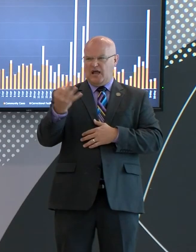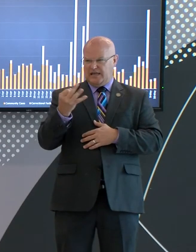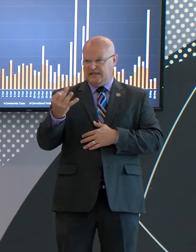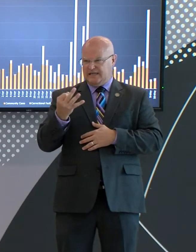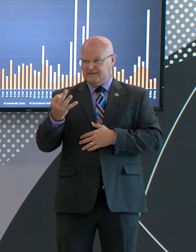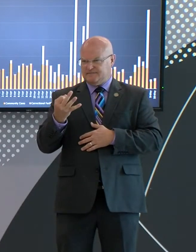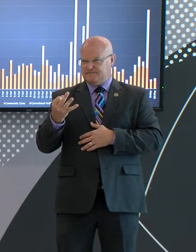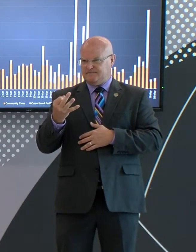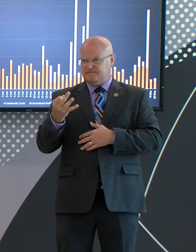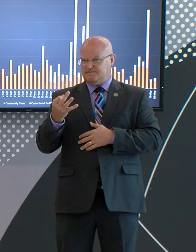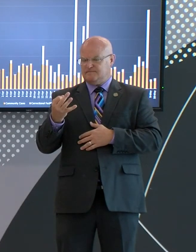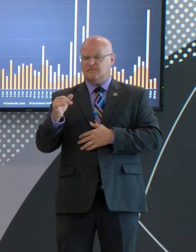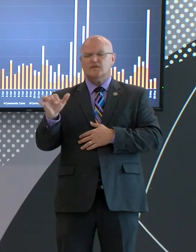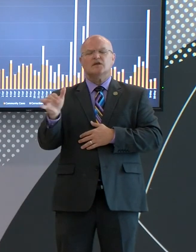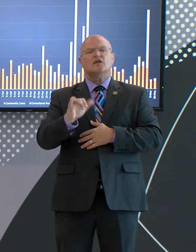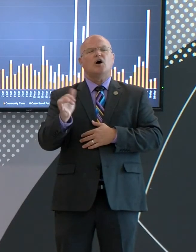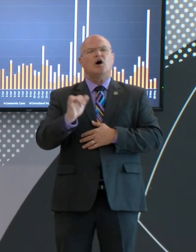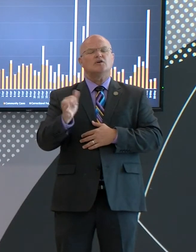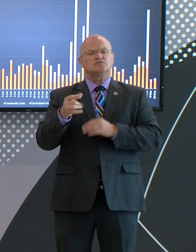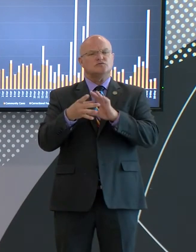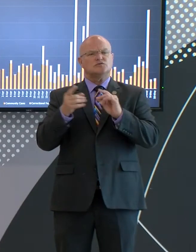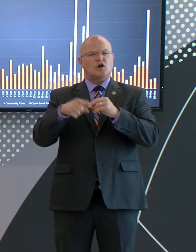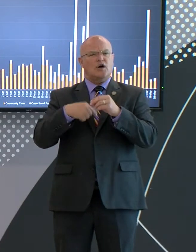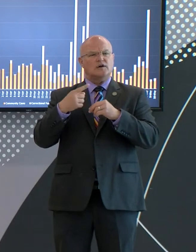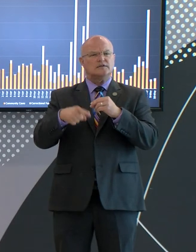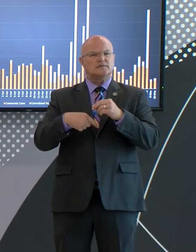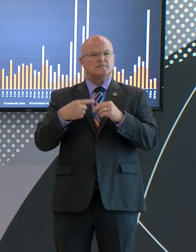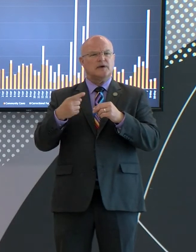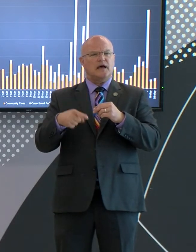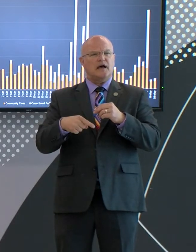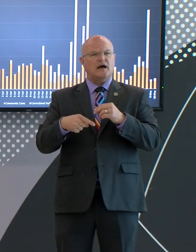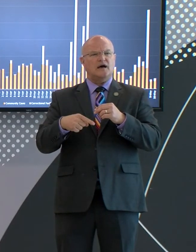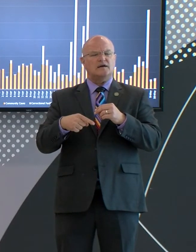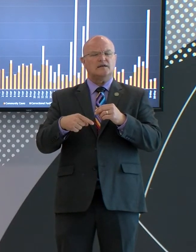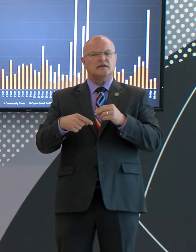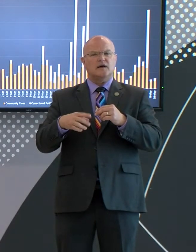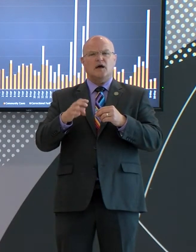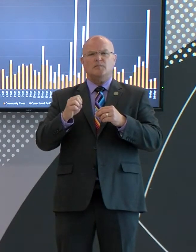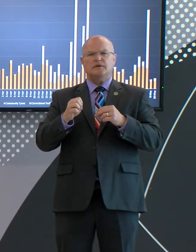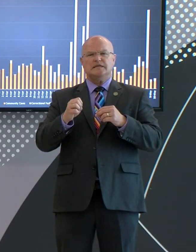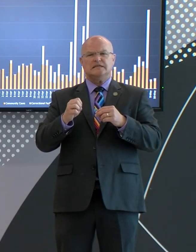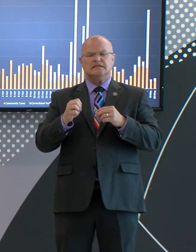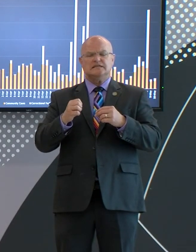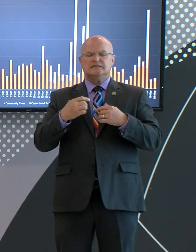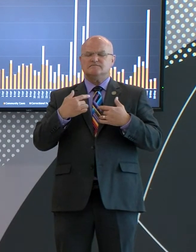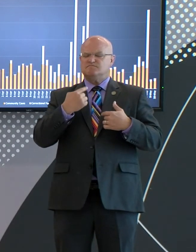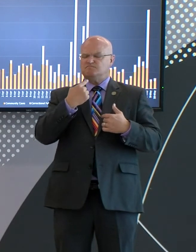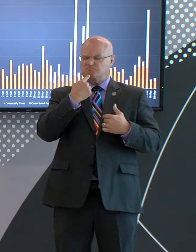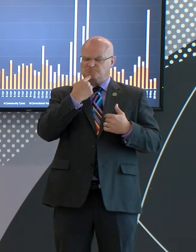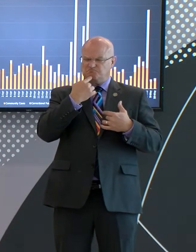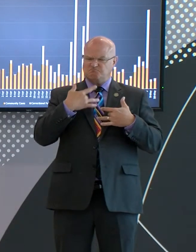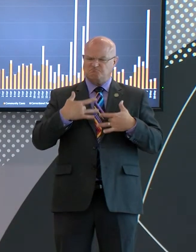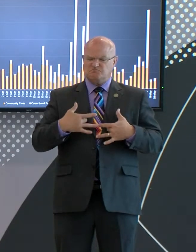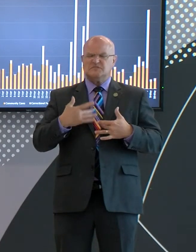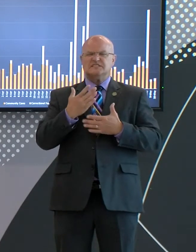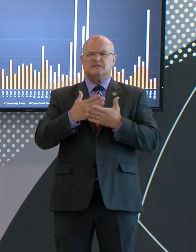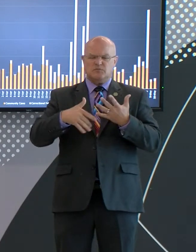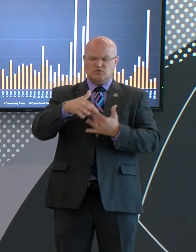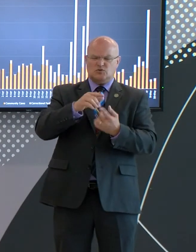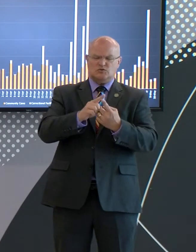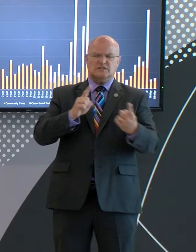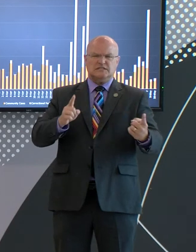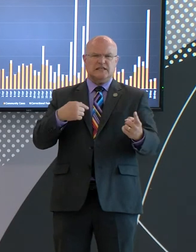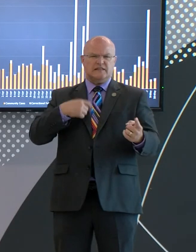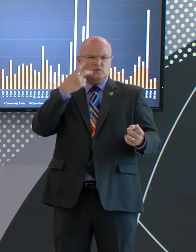Friday. And also, you talked about being distressed by some of the lack of social distancing